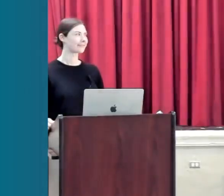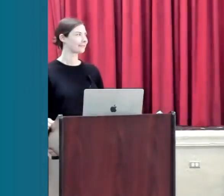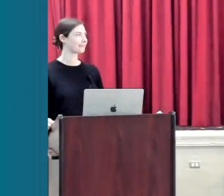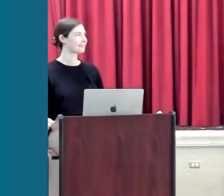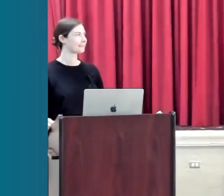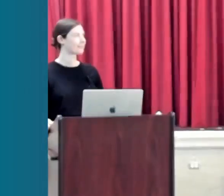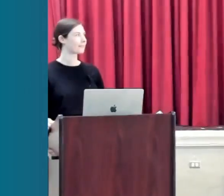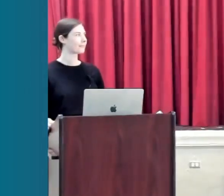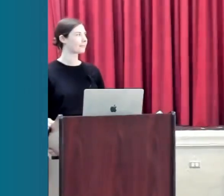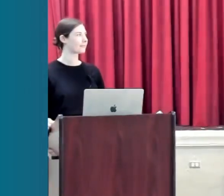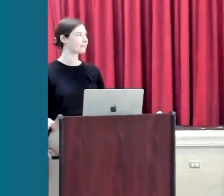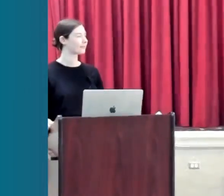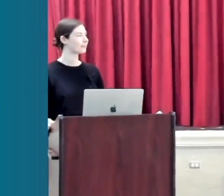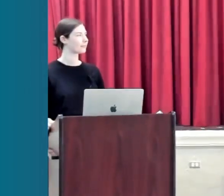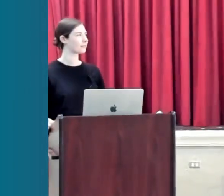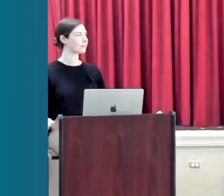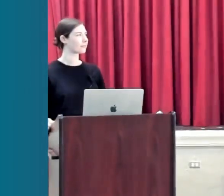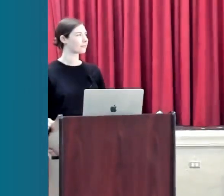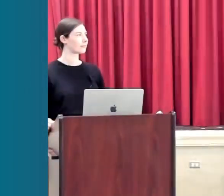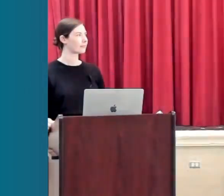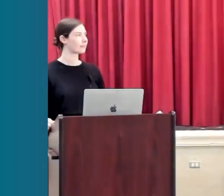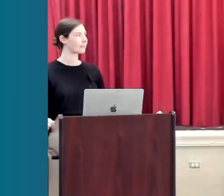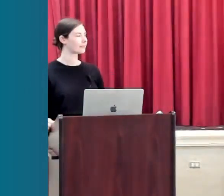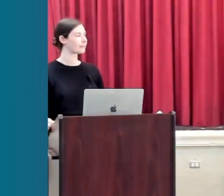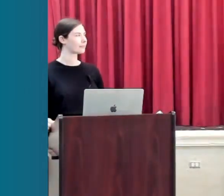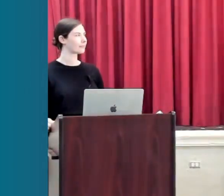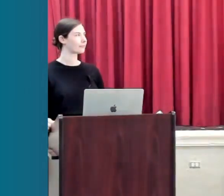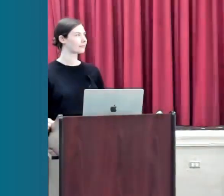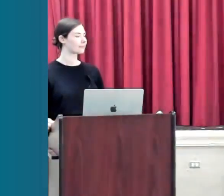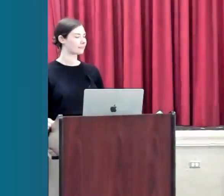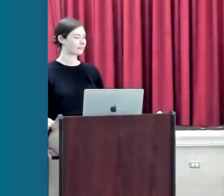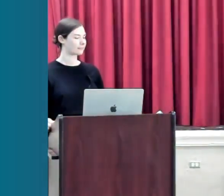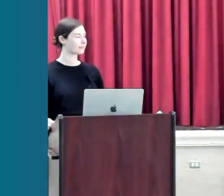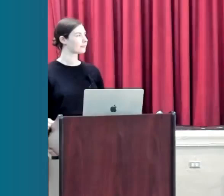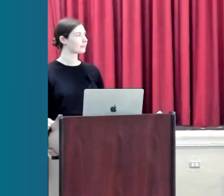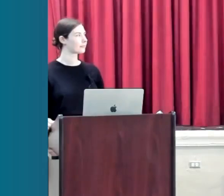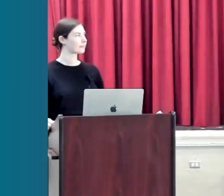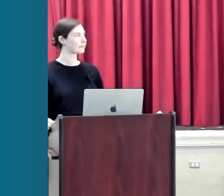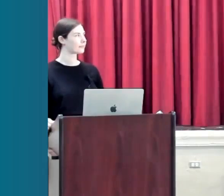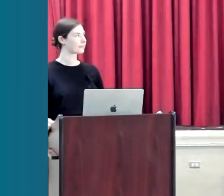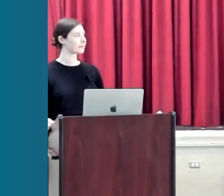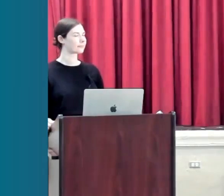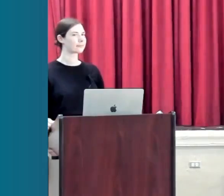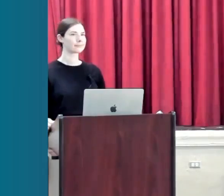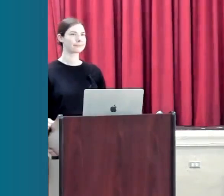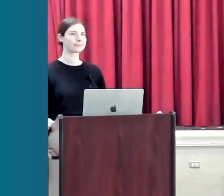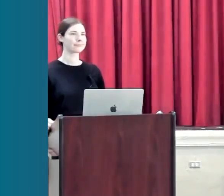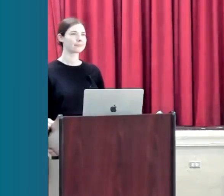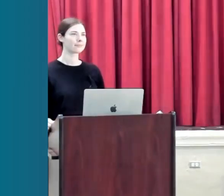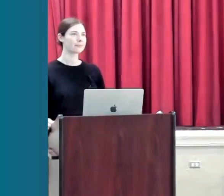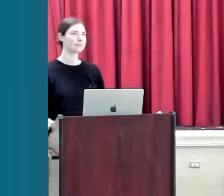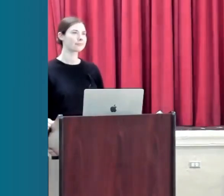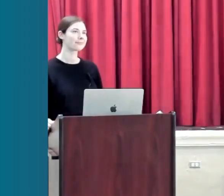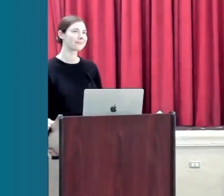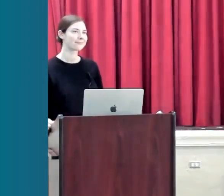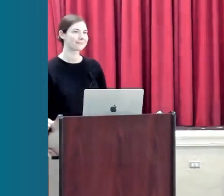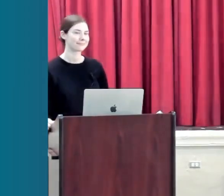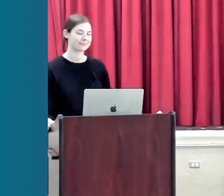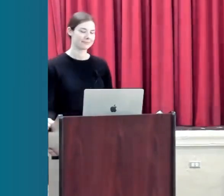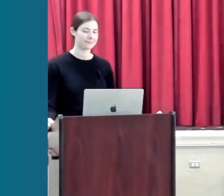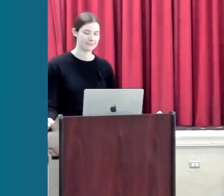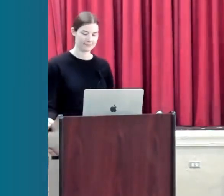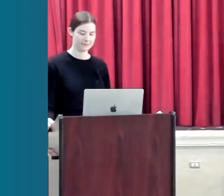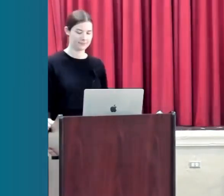Okay, great. Hello, everybody. Thank you so much for coming today. We have our presenter here, I just want to introduce